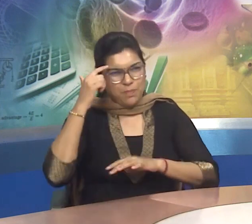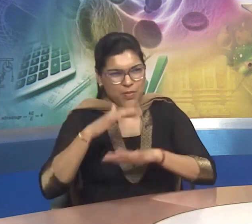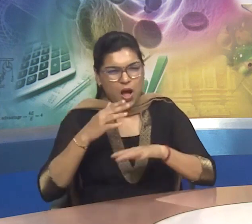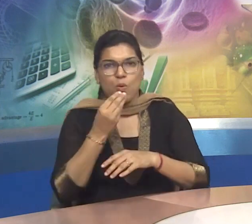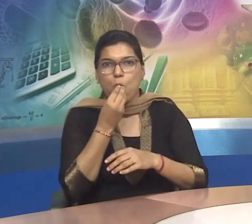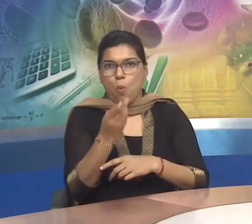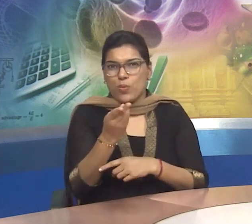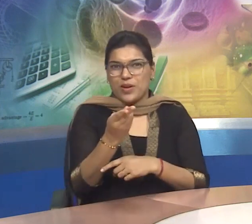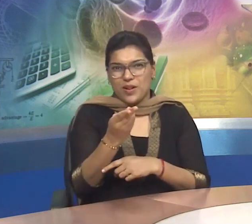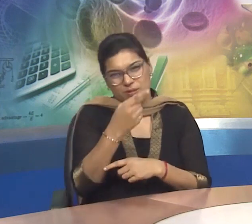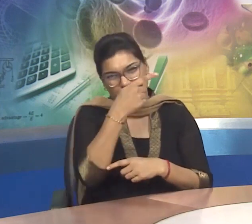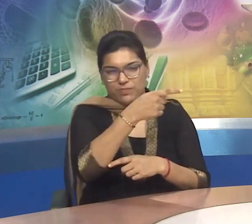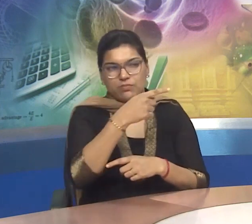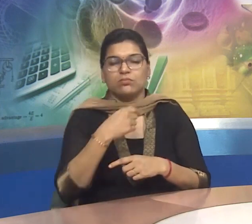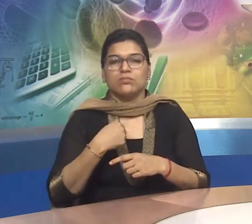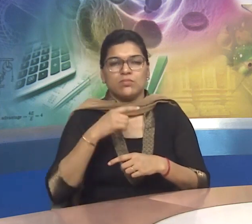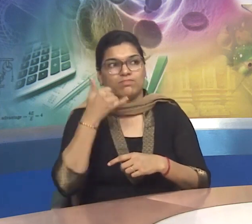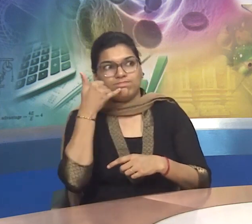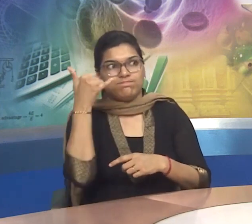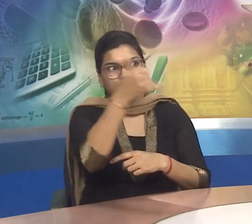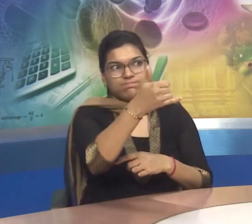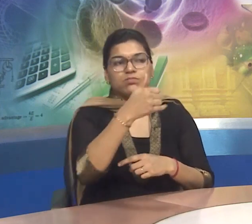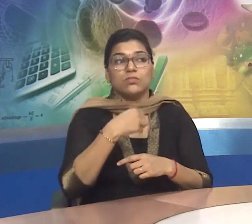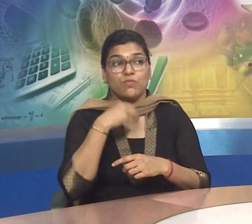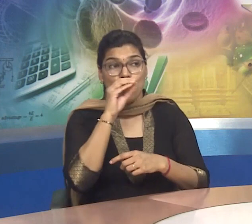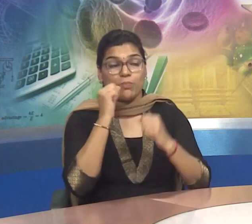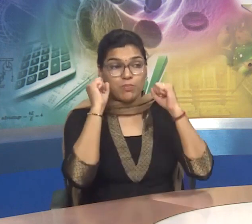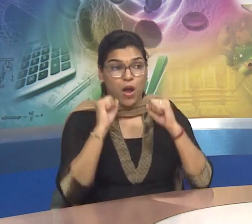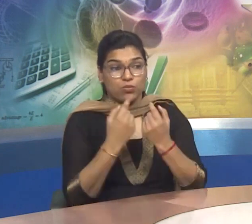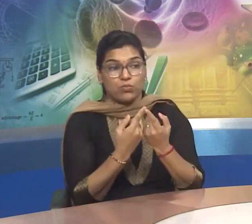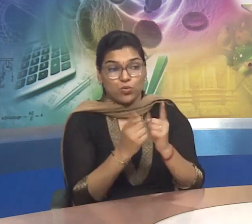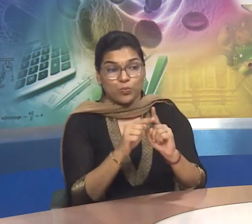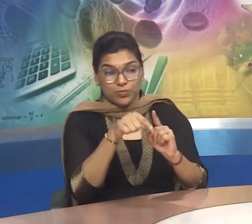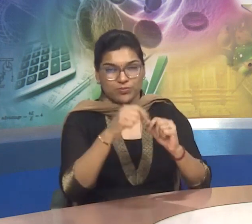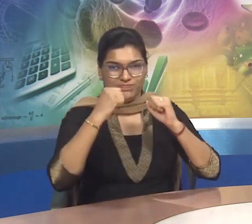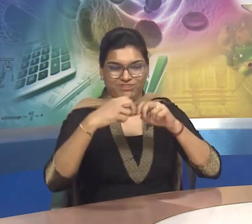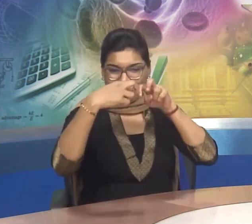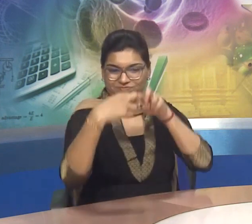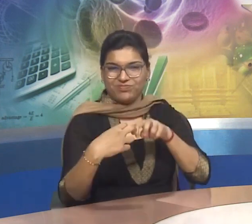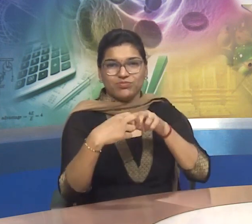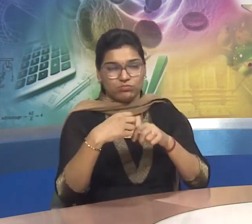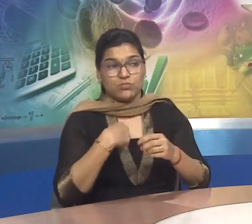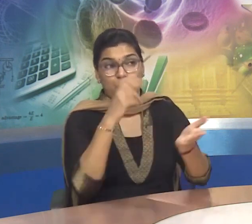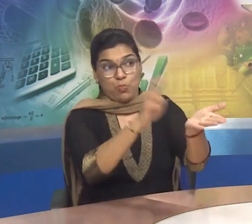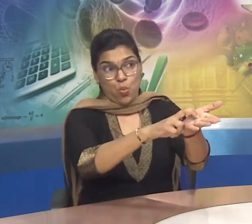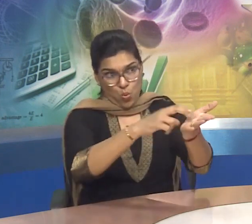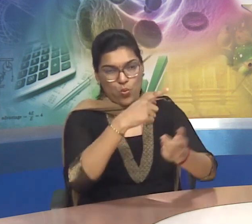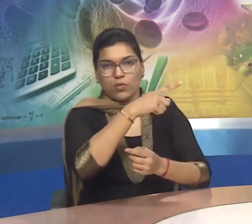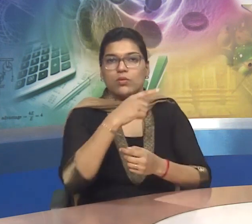Reserve means to book something or to keep something for a particular person or a particular community. For example, when you go